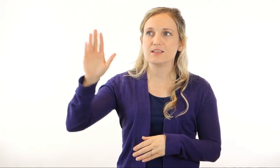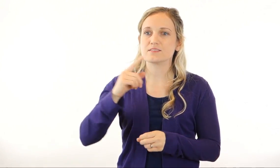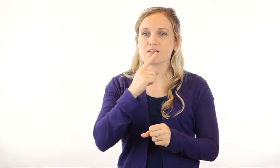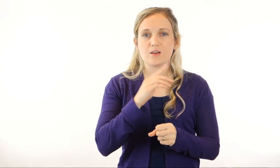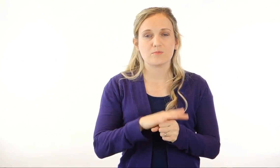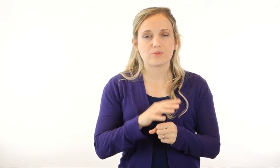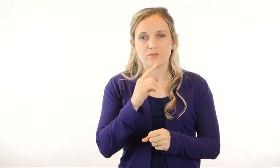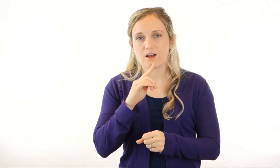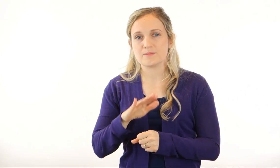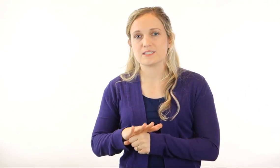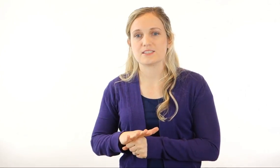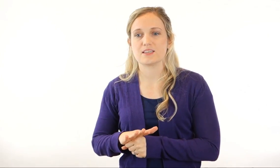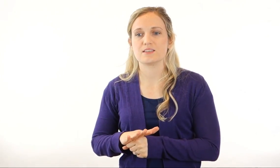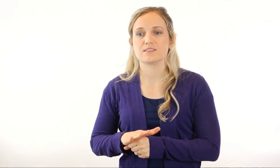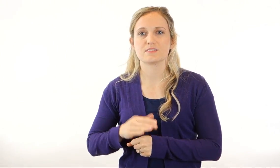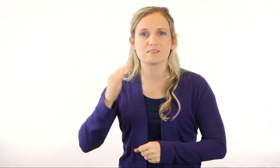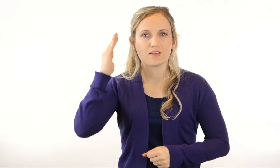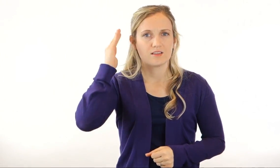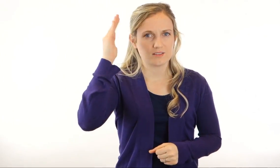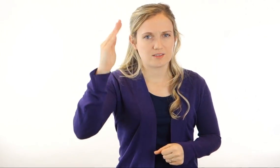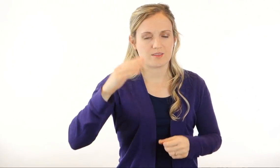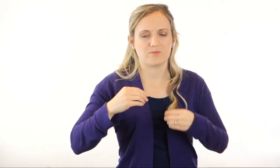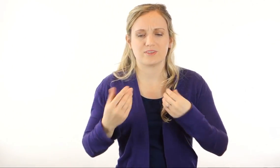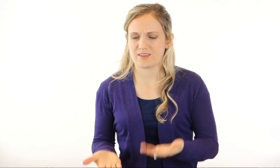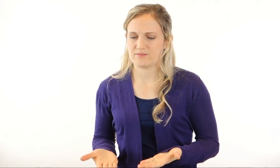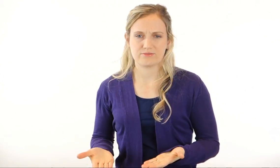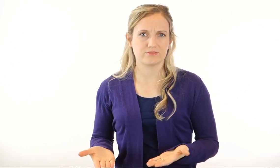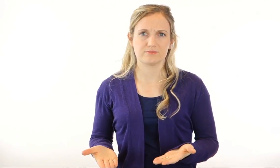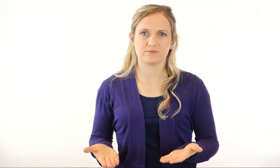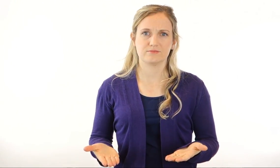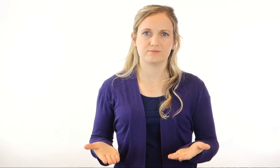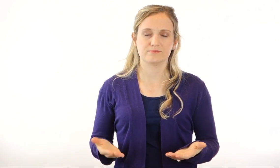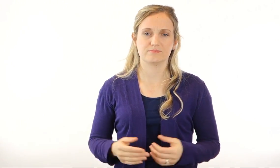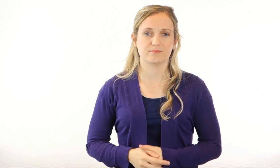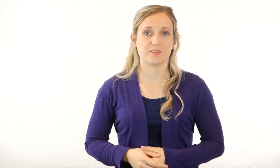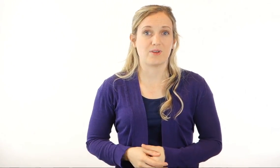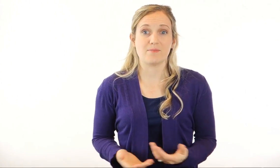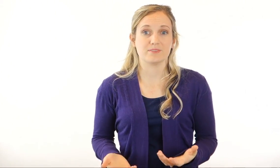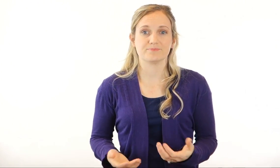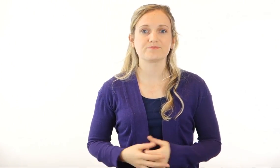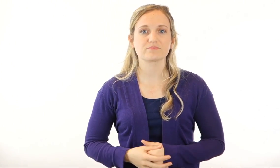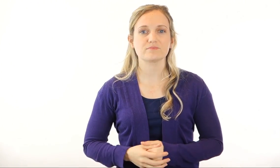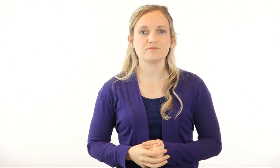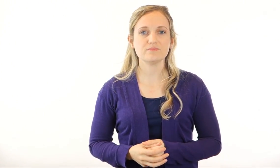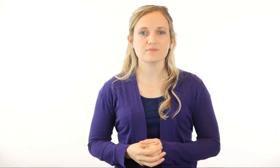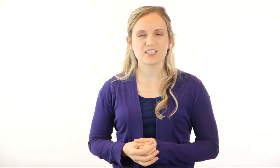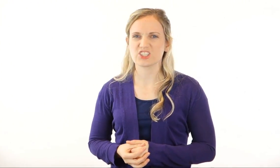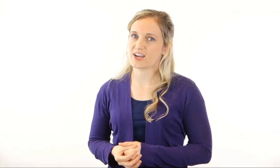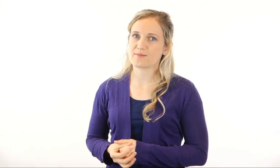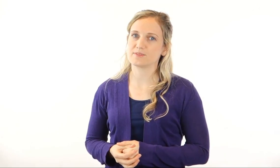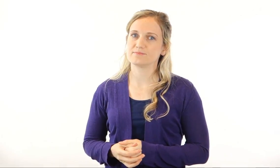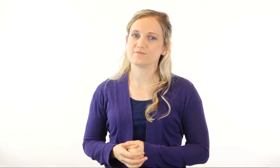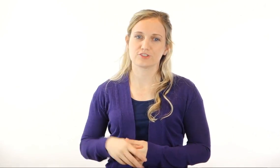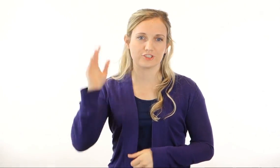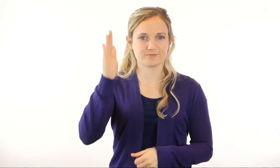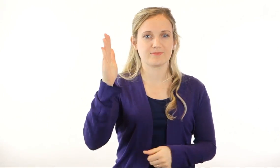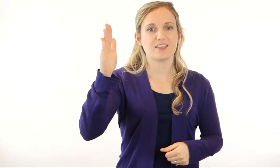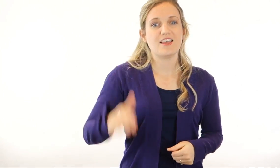his promises, they will give. They will happen. It's going to happen for sure. And